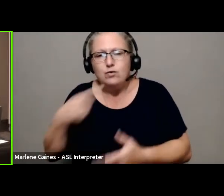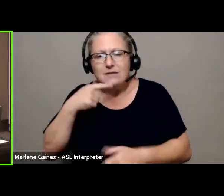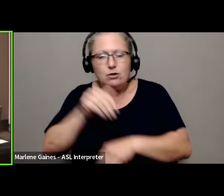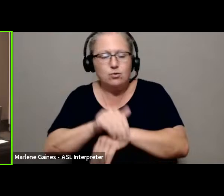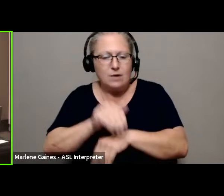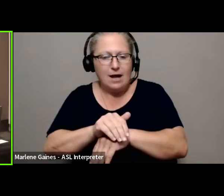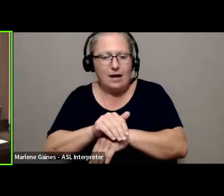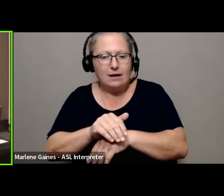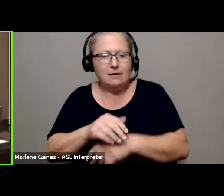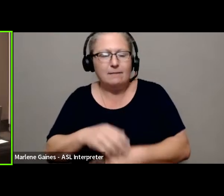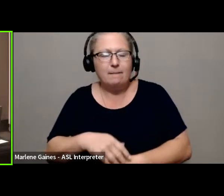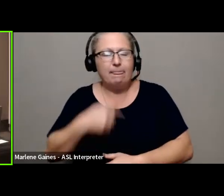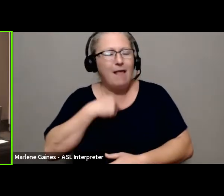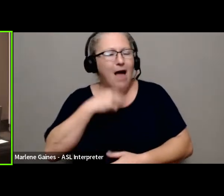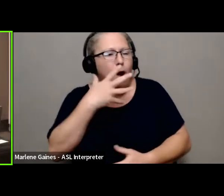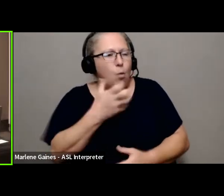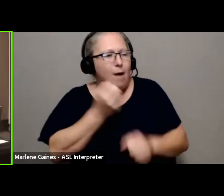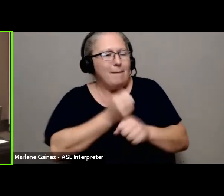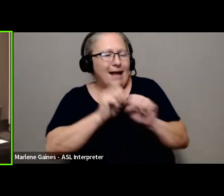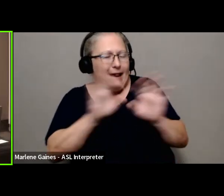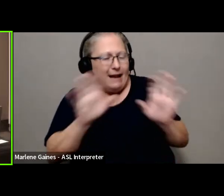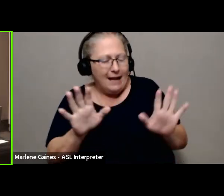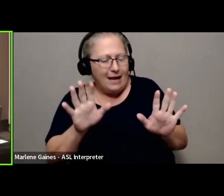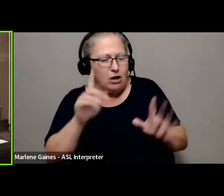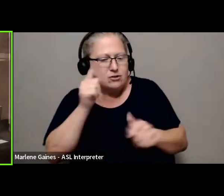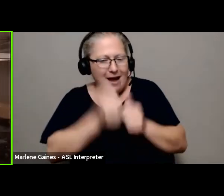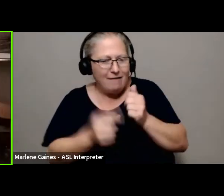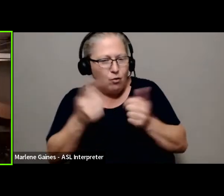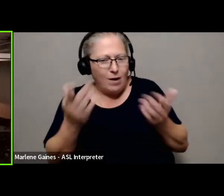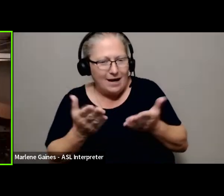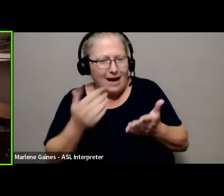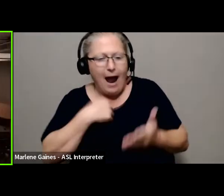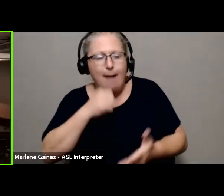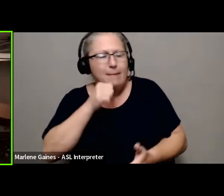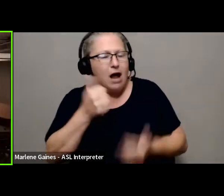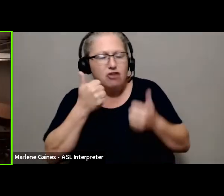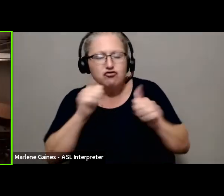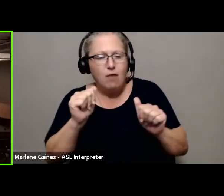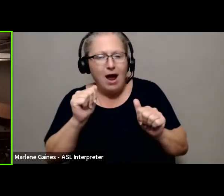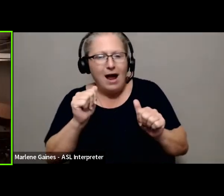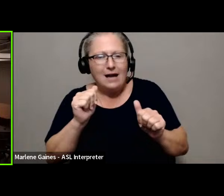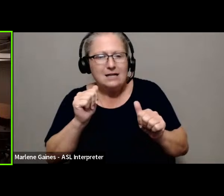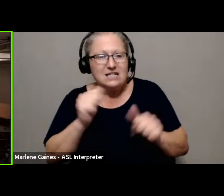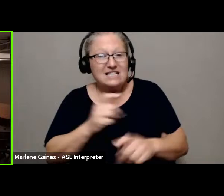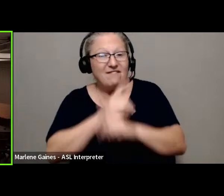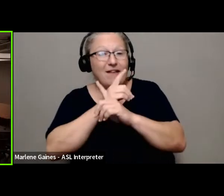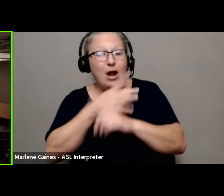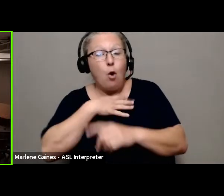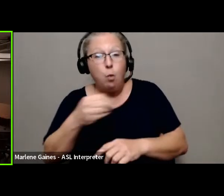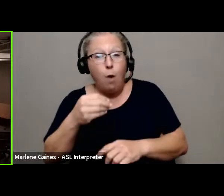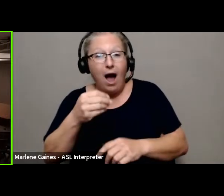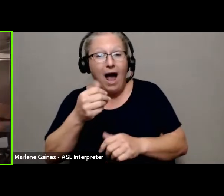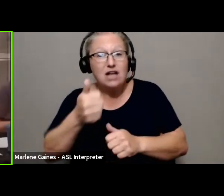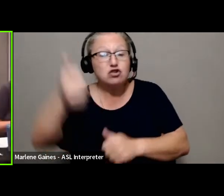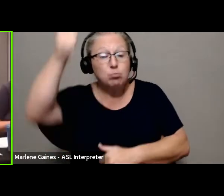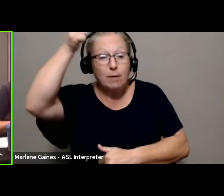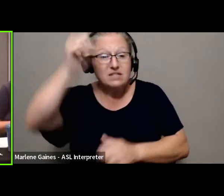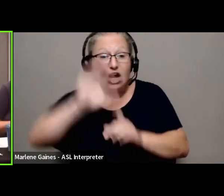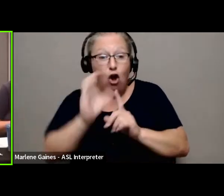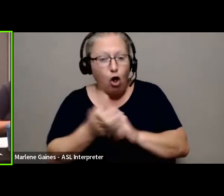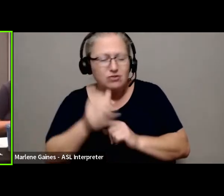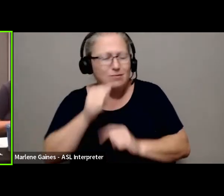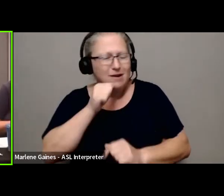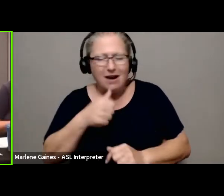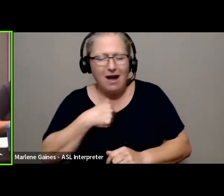tonight. Well, I just want to make it clear to everybody here that I'm not trying to defend white supremacy culture.